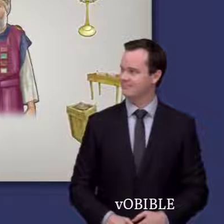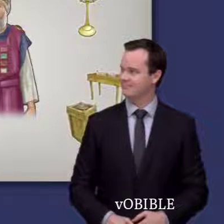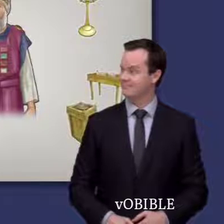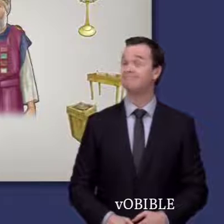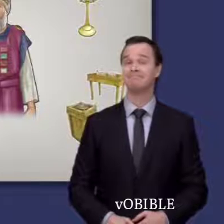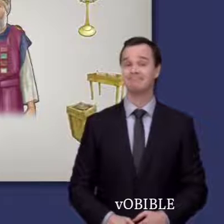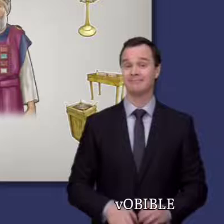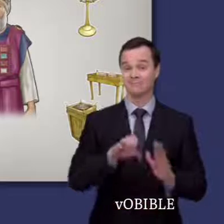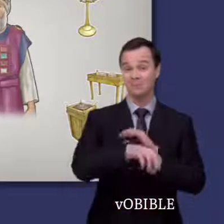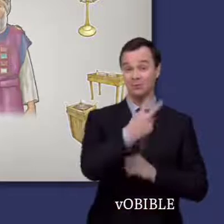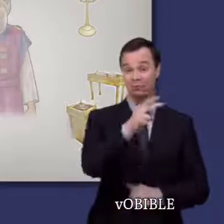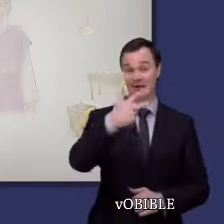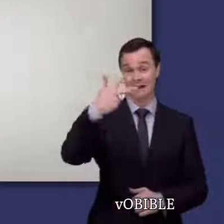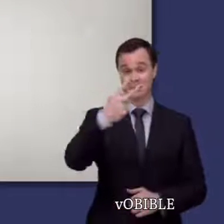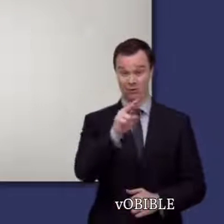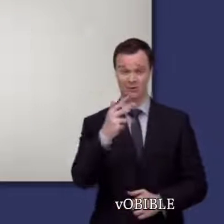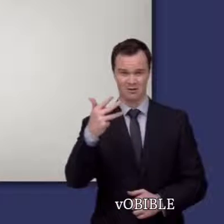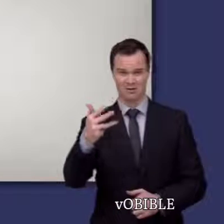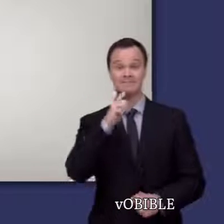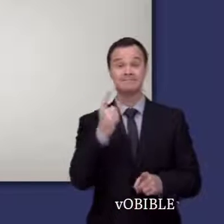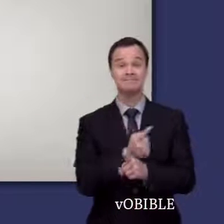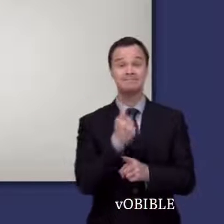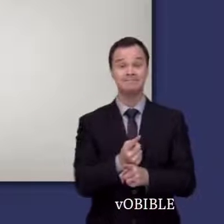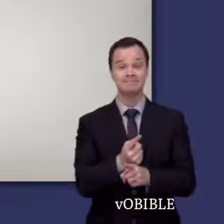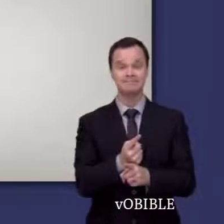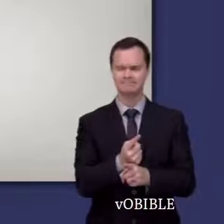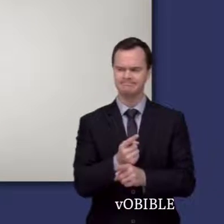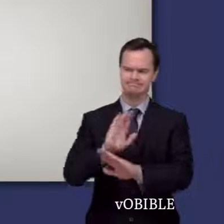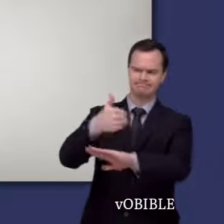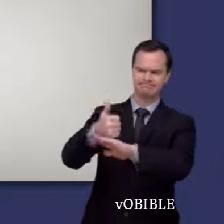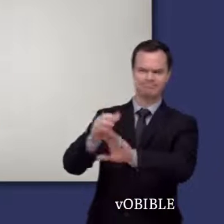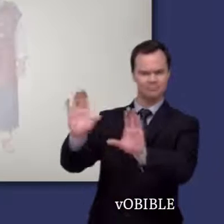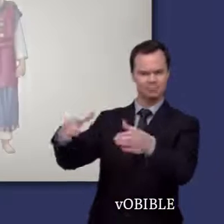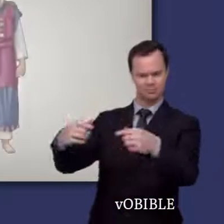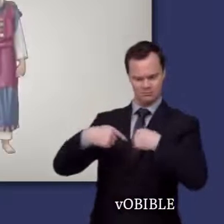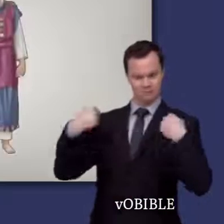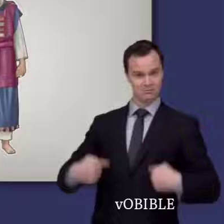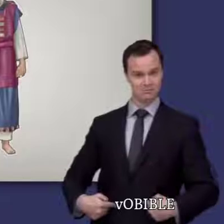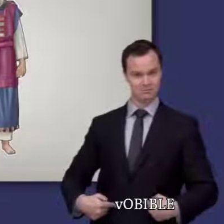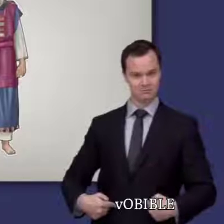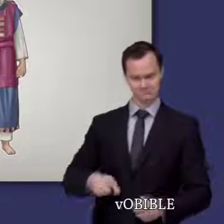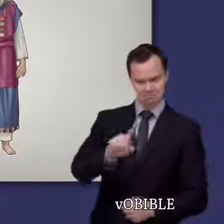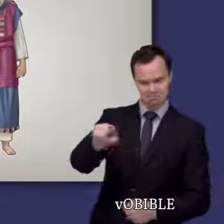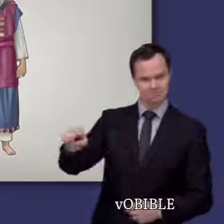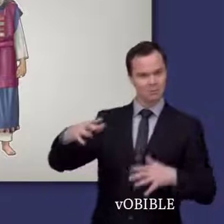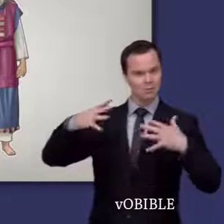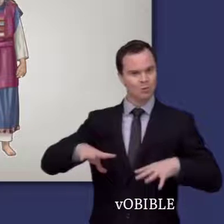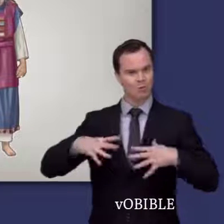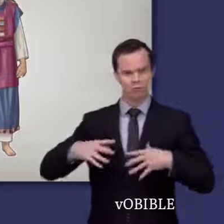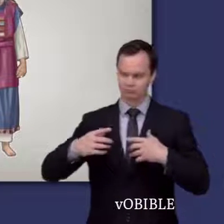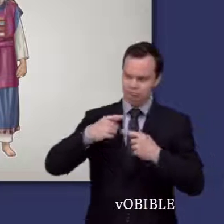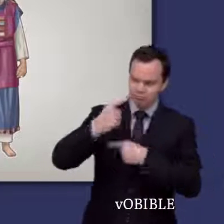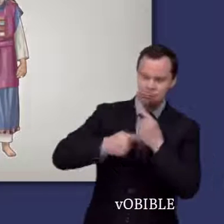other sacred items. Chapters 28 and 29 focus on the attire of the priests and